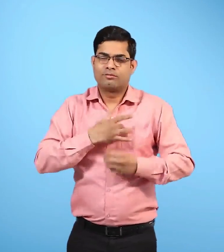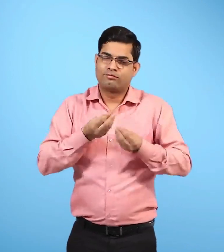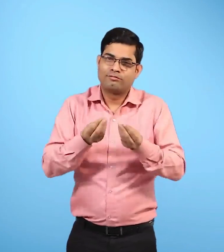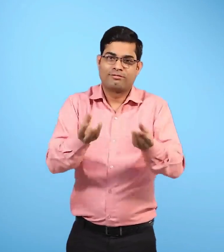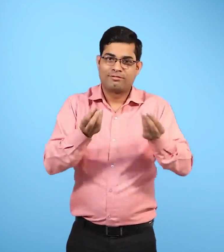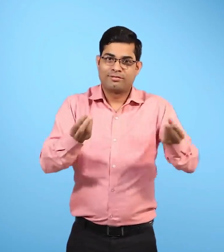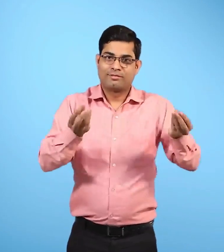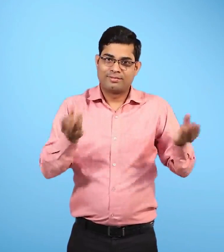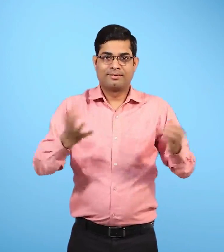generous,